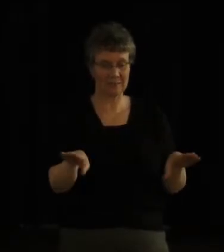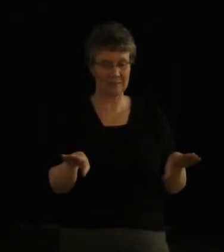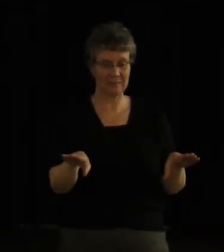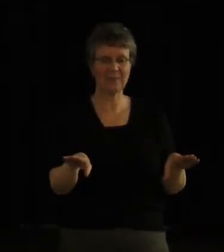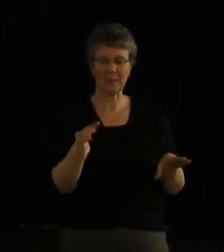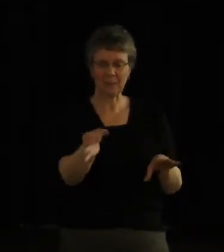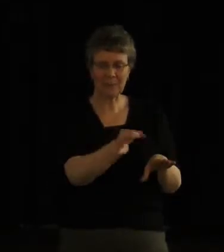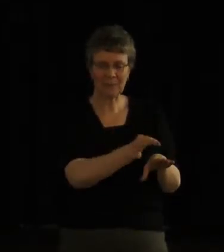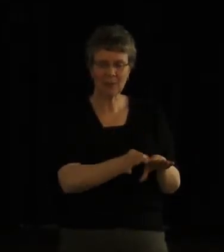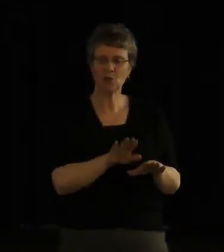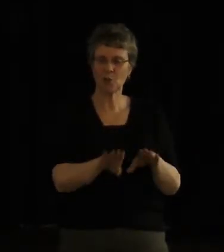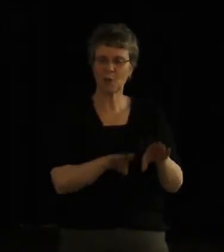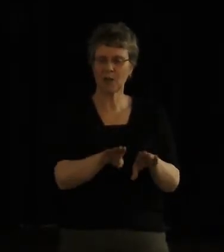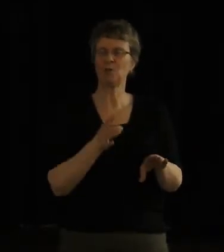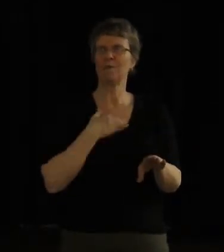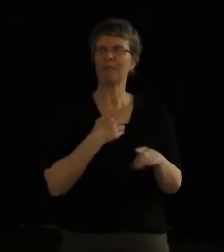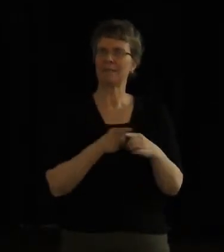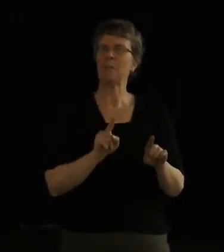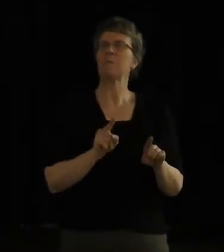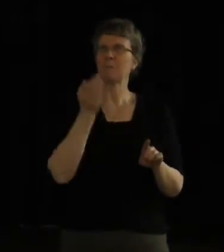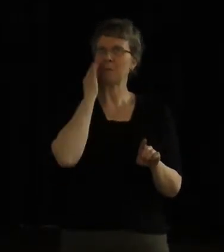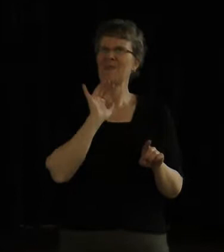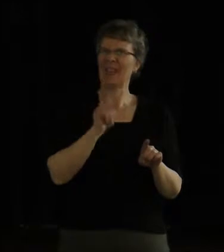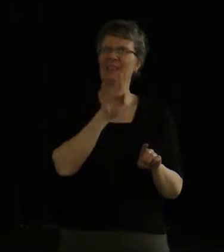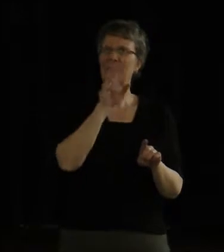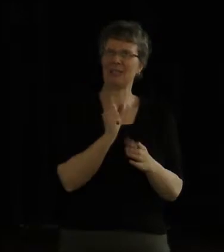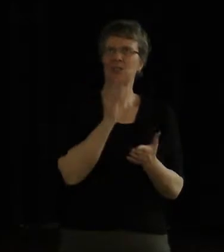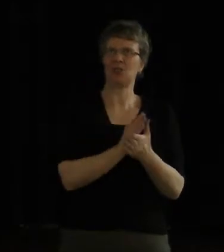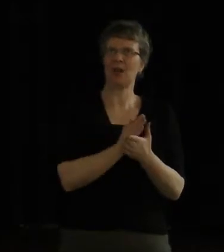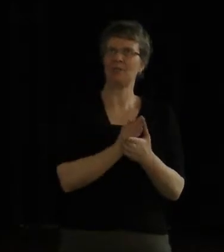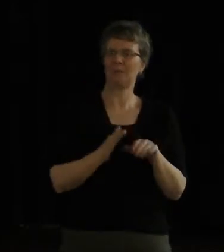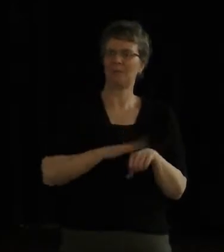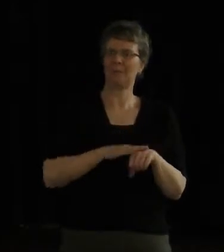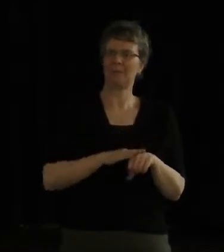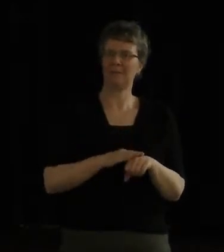Again, pedestrian pathways, we want to make them wide, level, non-slip,